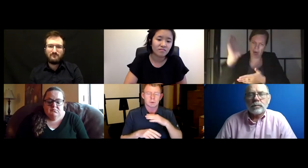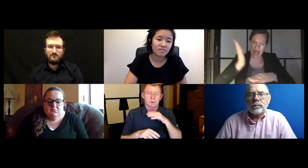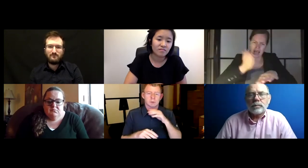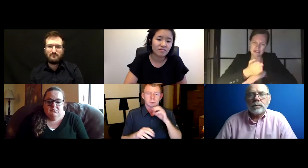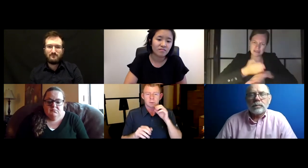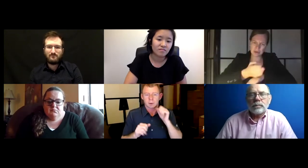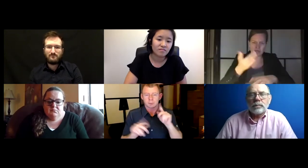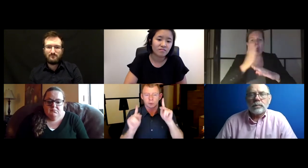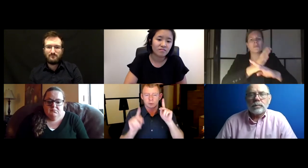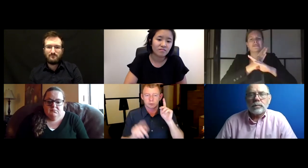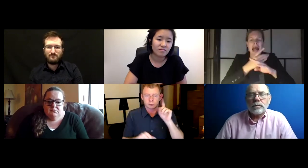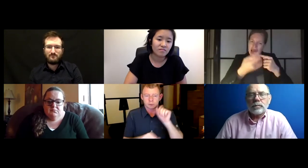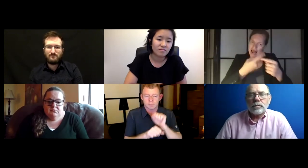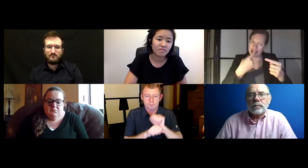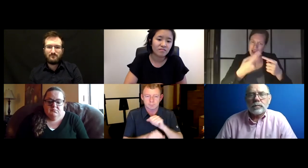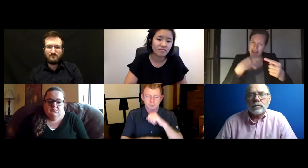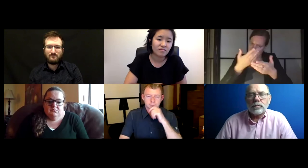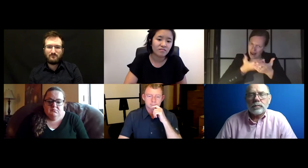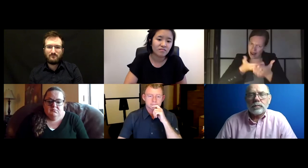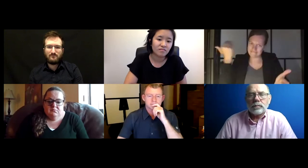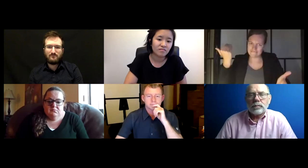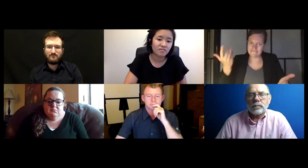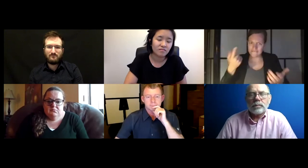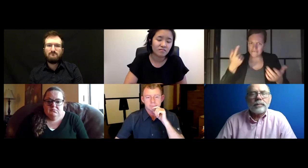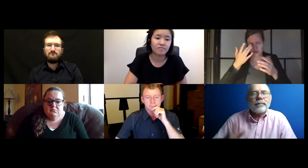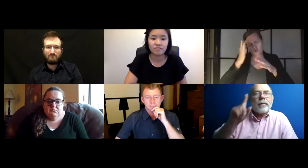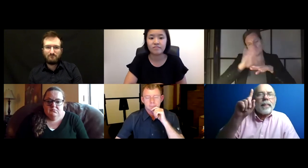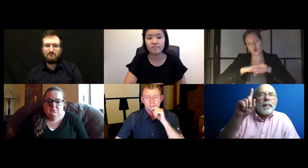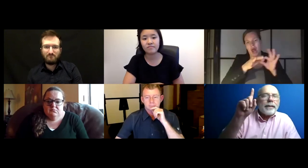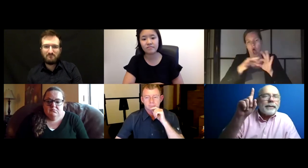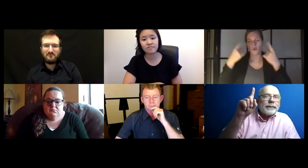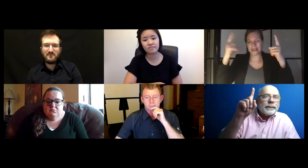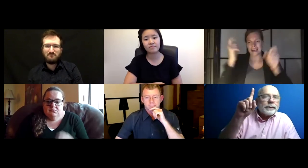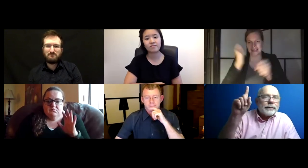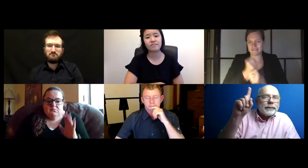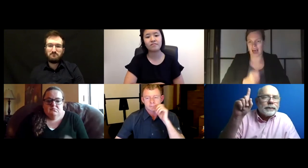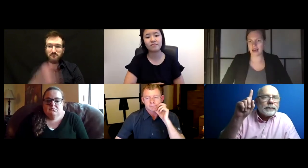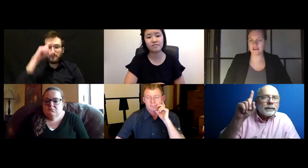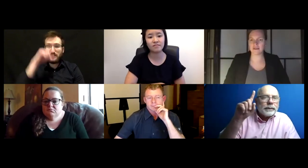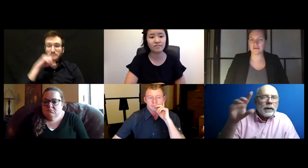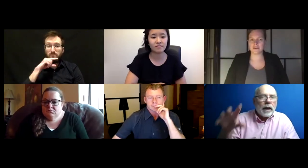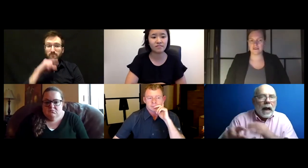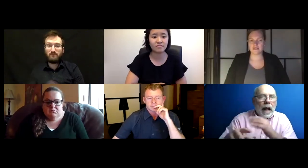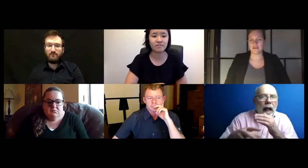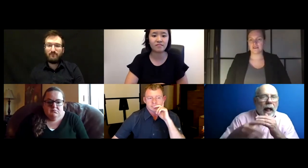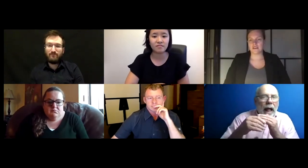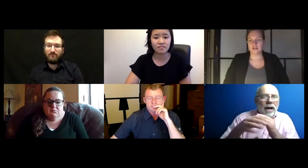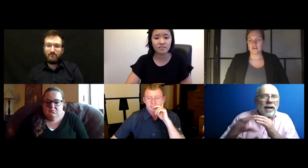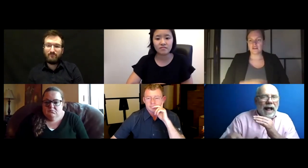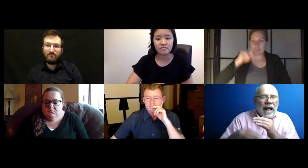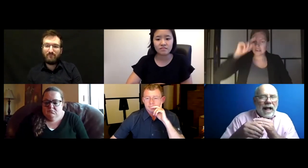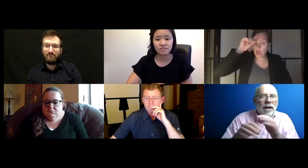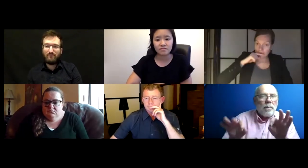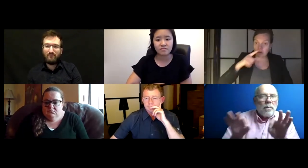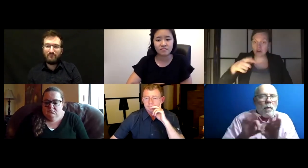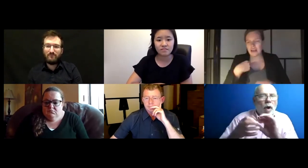person, again, has a right to employment in a barrier-free society.